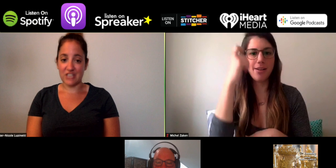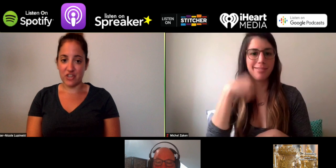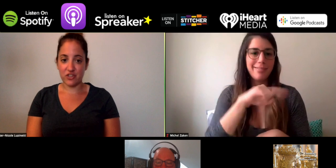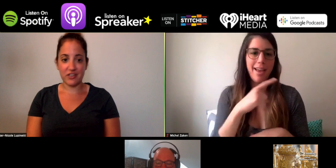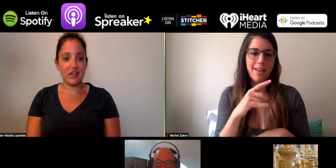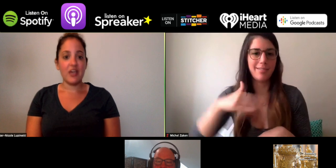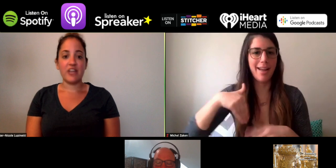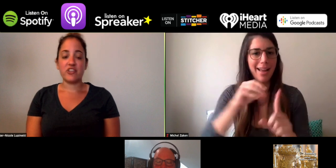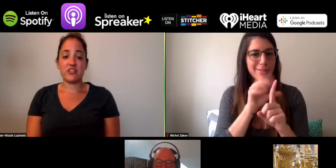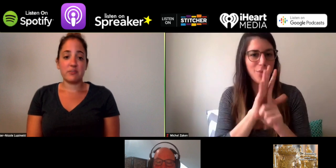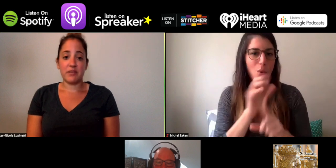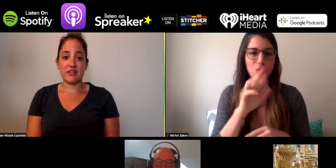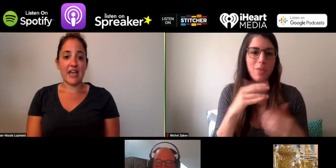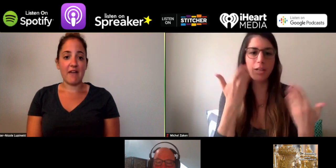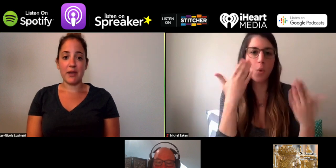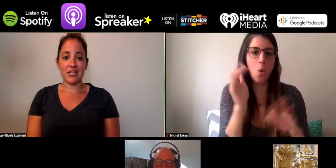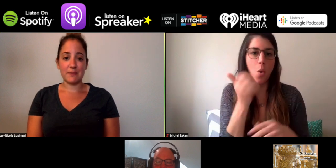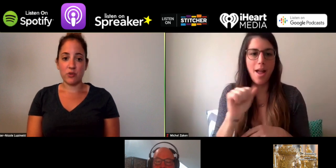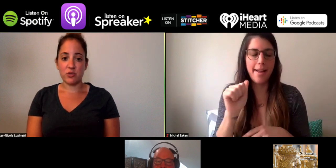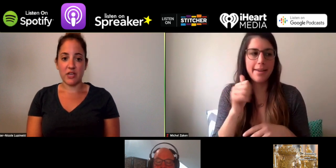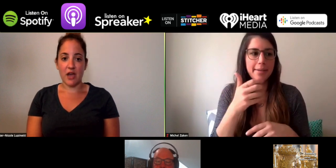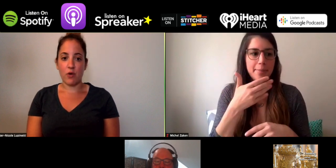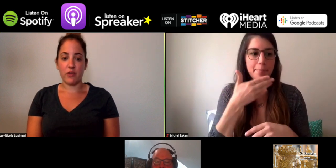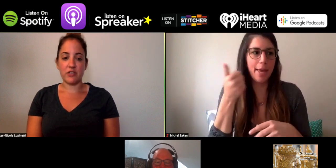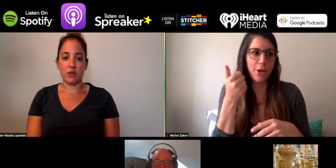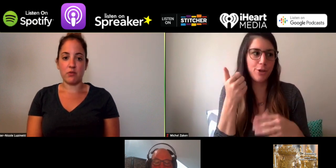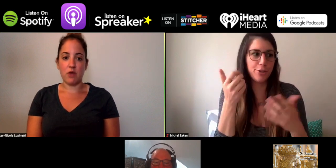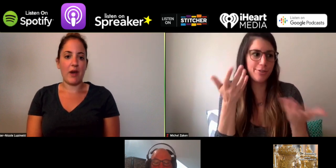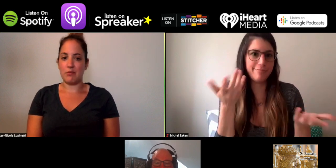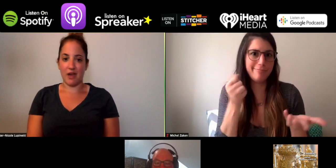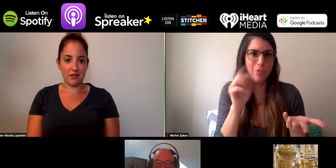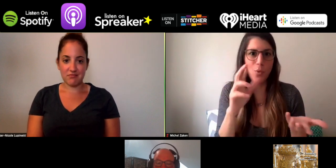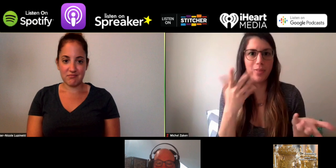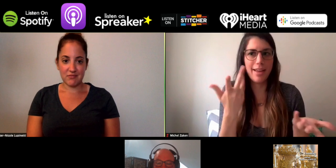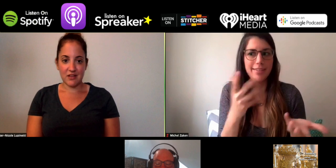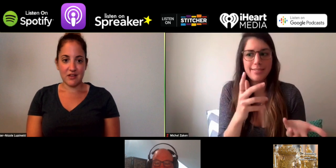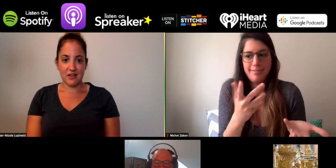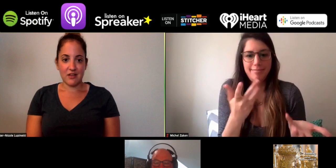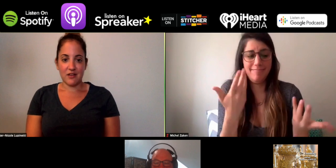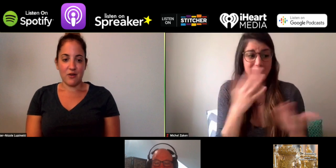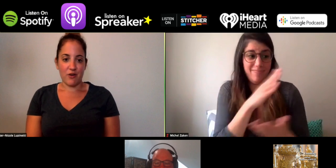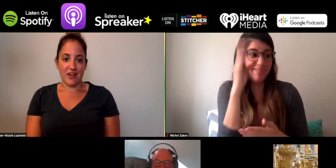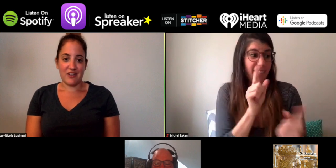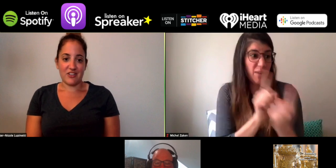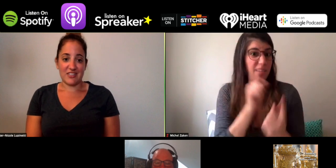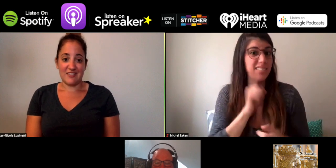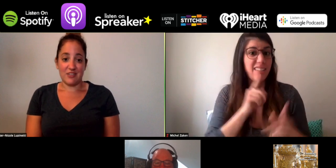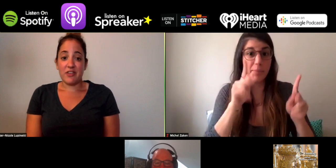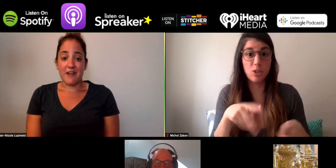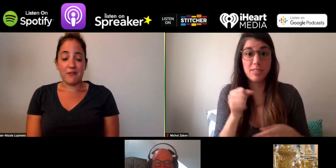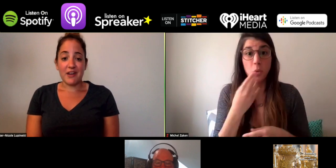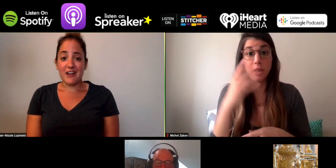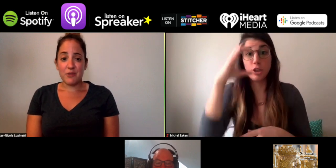things intentionally. It's just because they haven't been exposed to it yet, or they don't know any better. Or again, it's just,